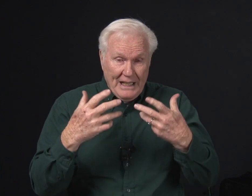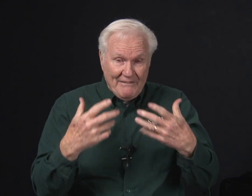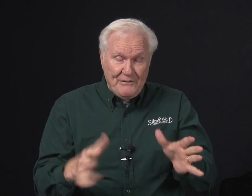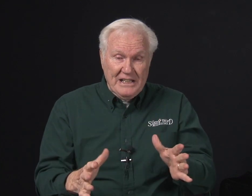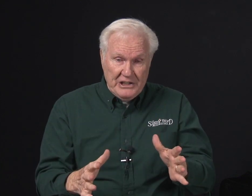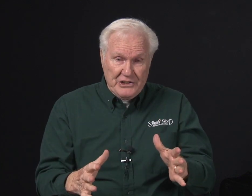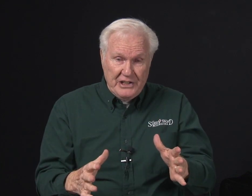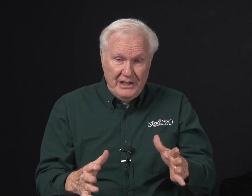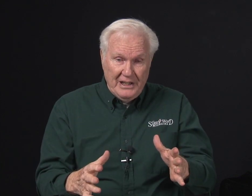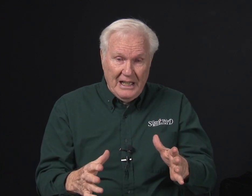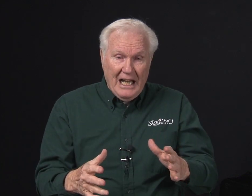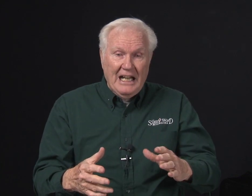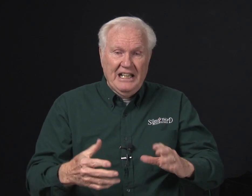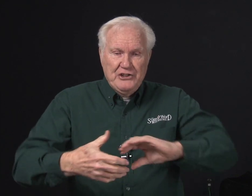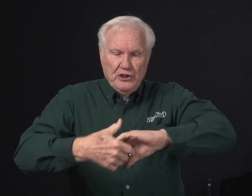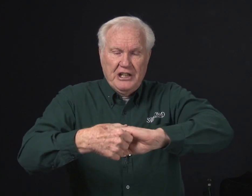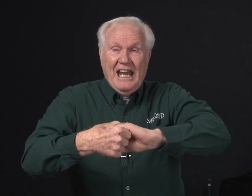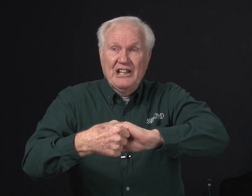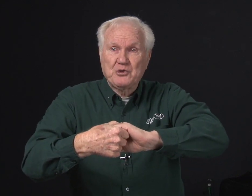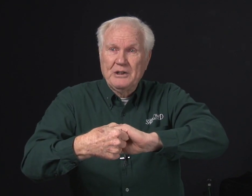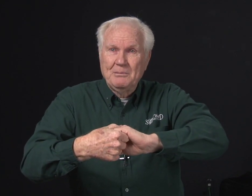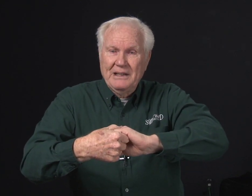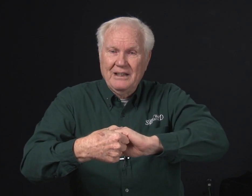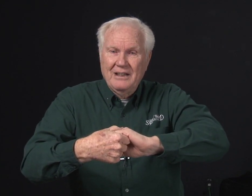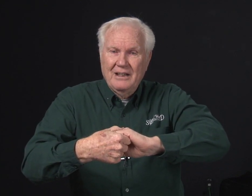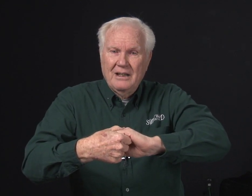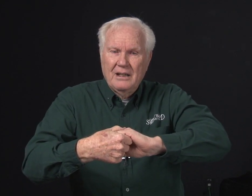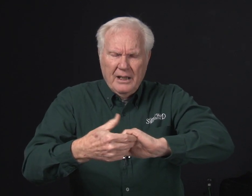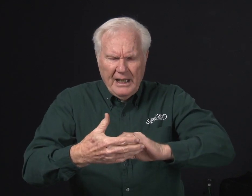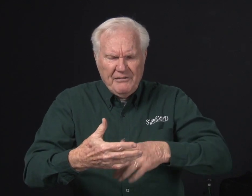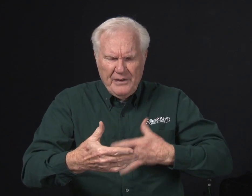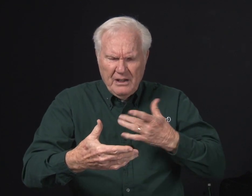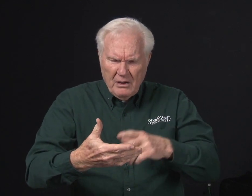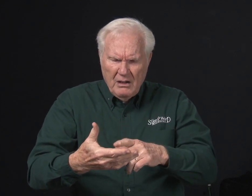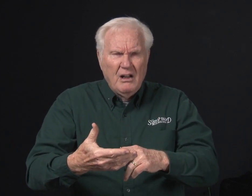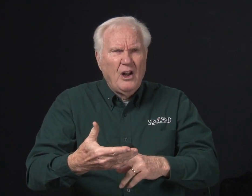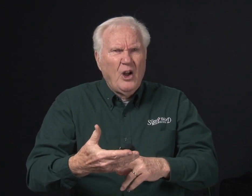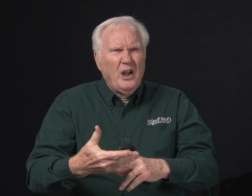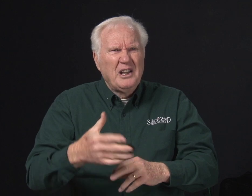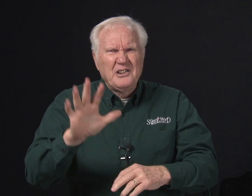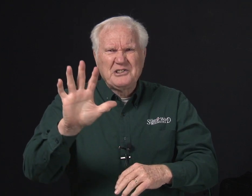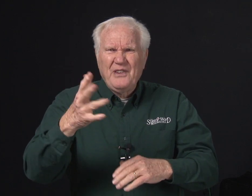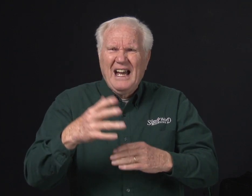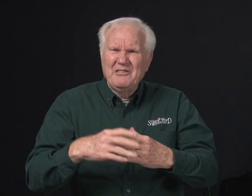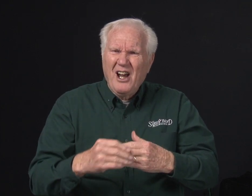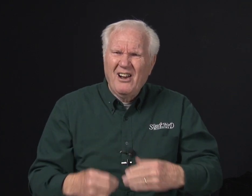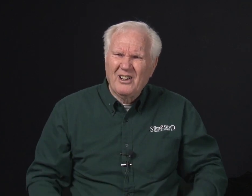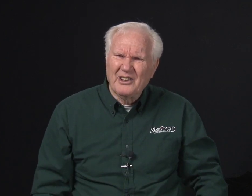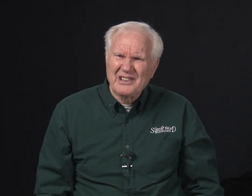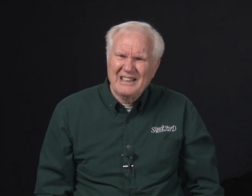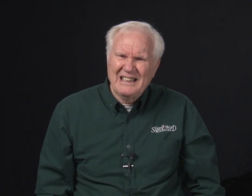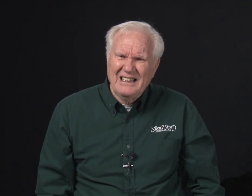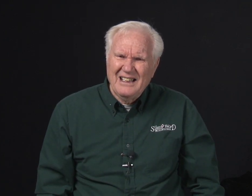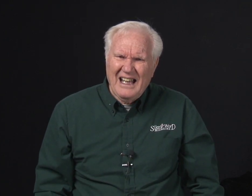I finished, he shook hands with me. And I felt, it's $5. I